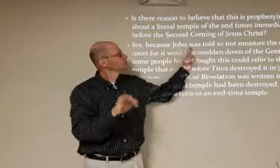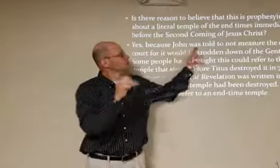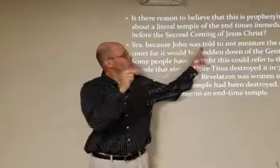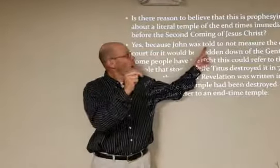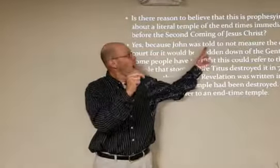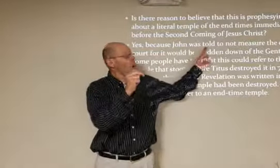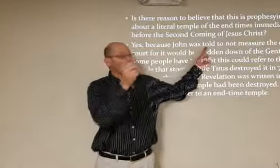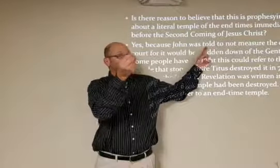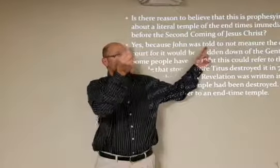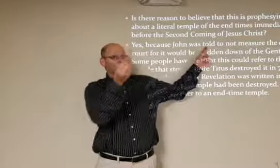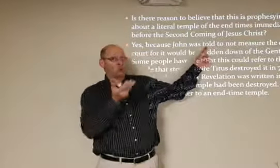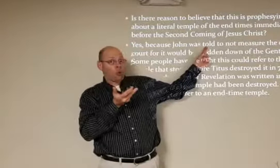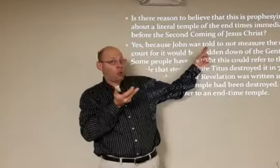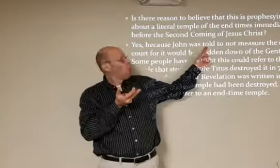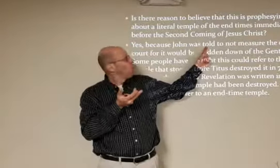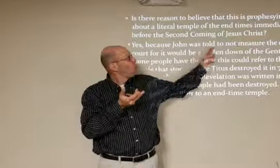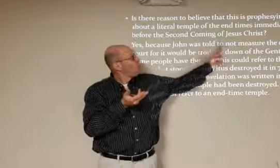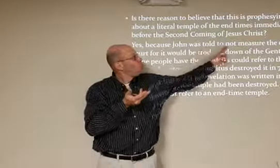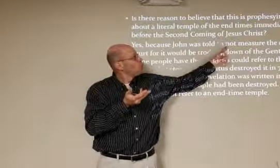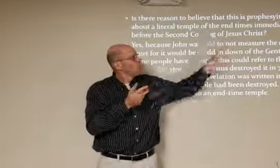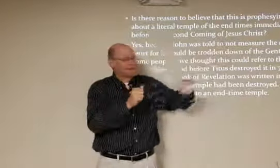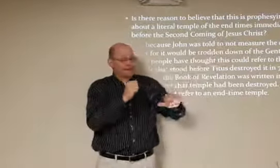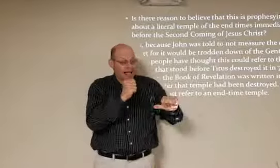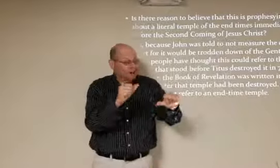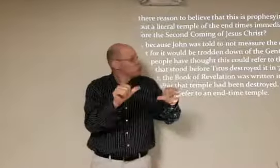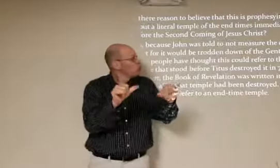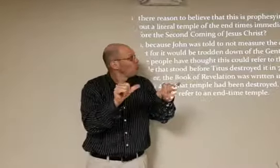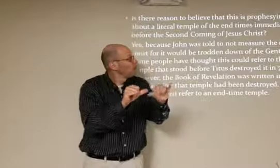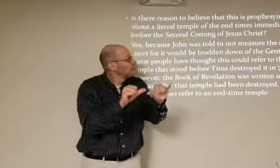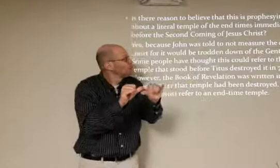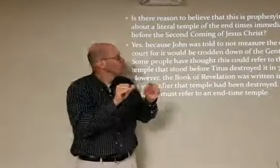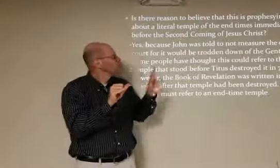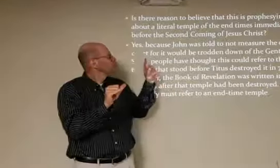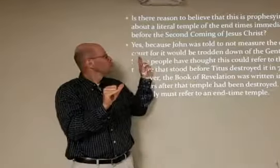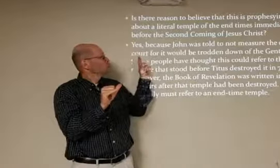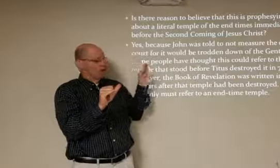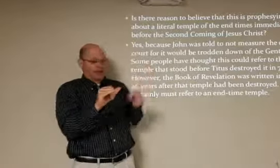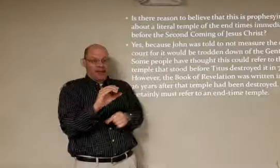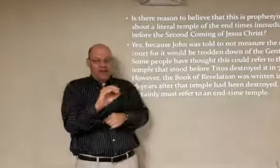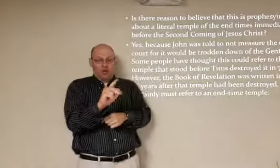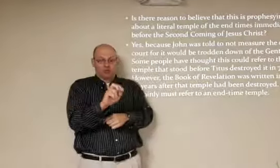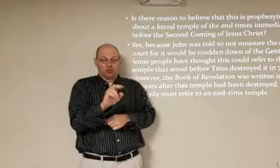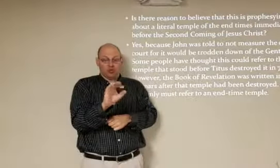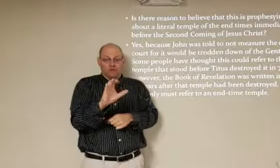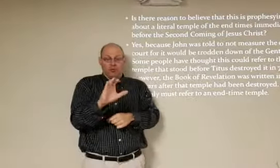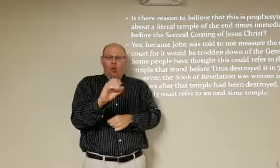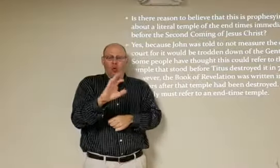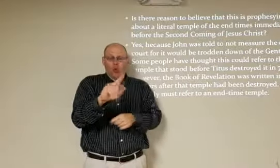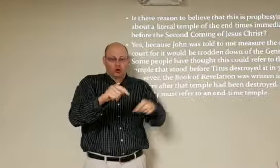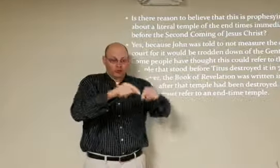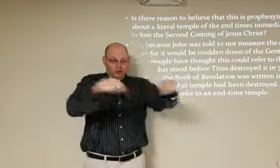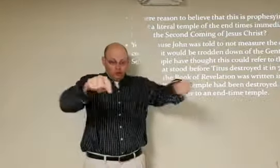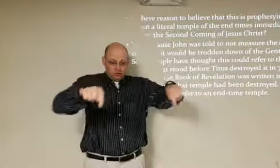And the reason is because John was told to not measure the outer court.